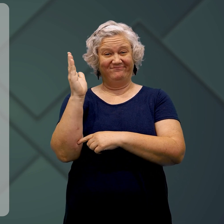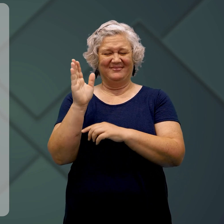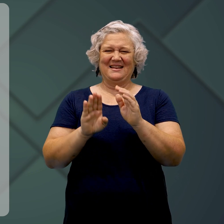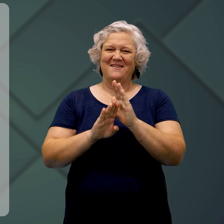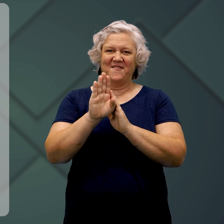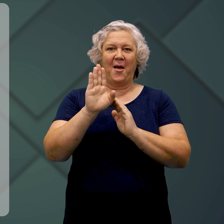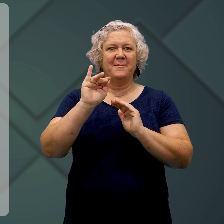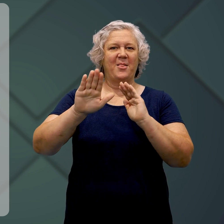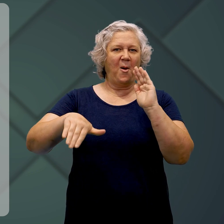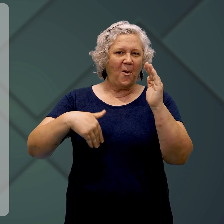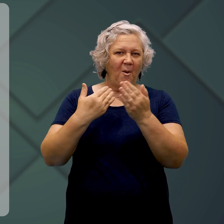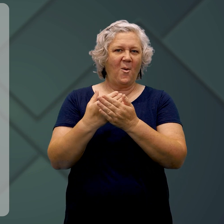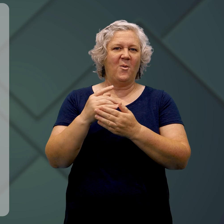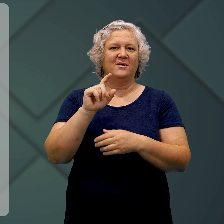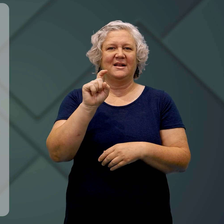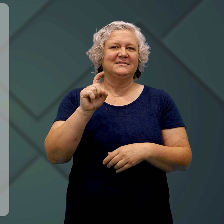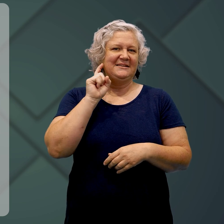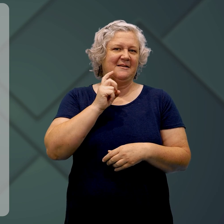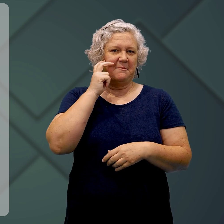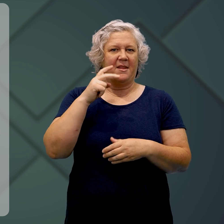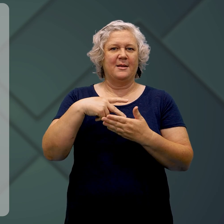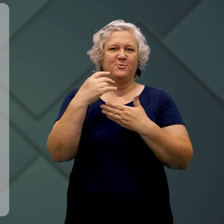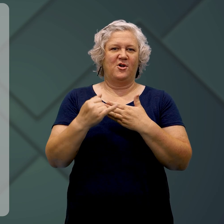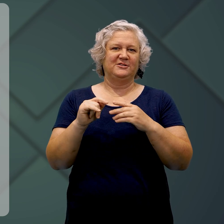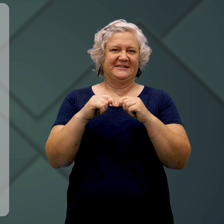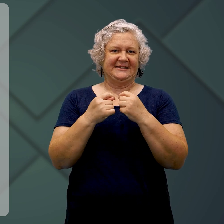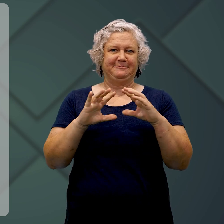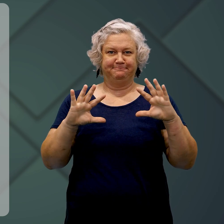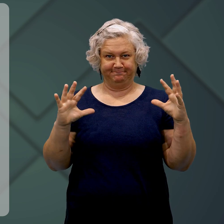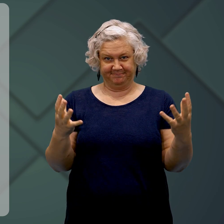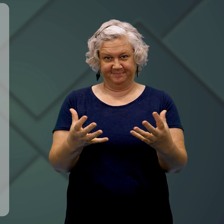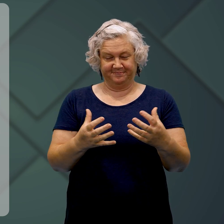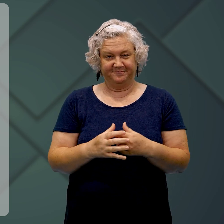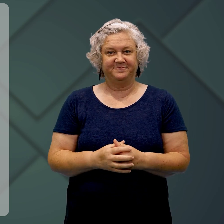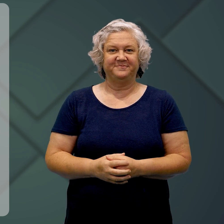This presentation was developed by the entire Texas Deafblind Project team,